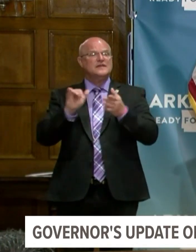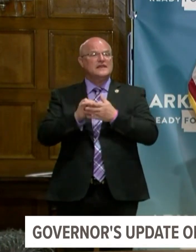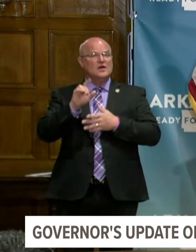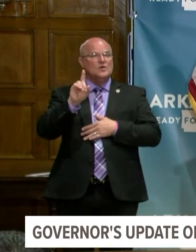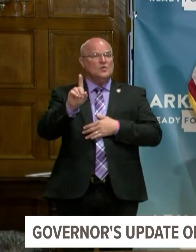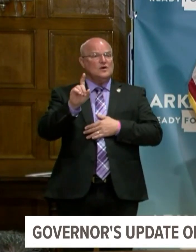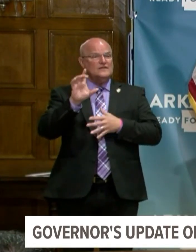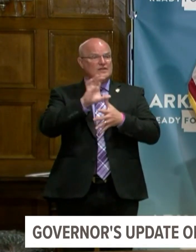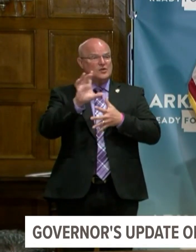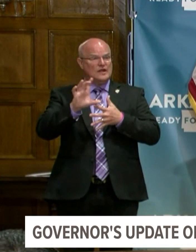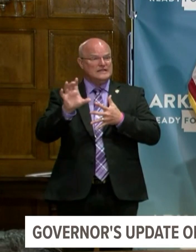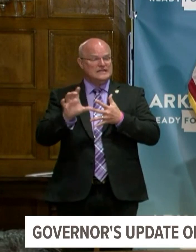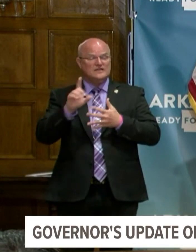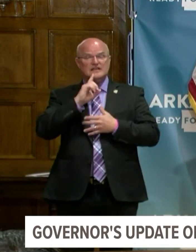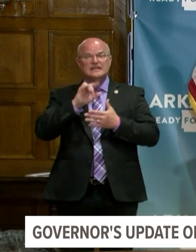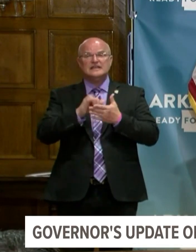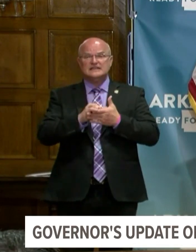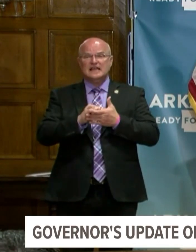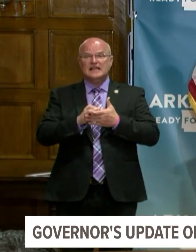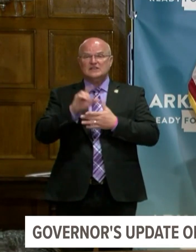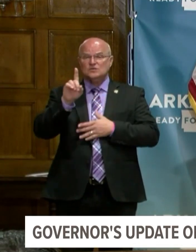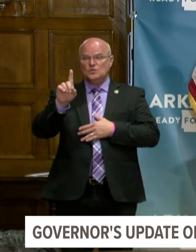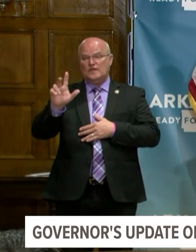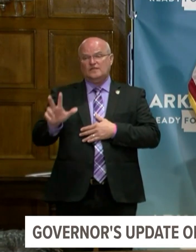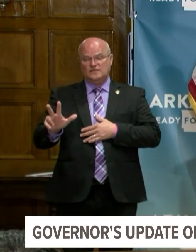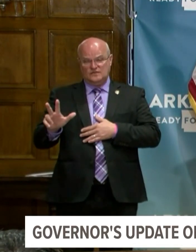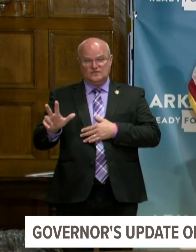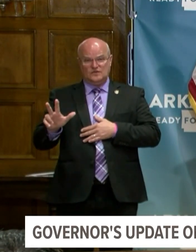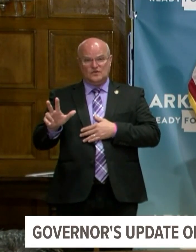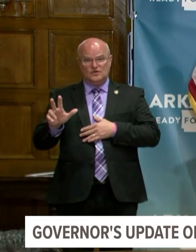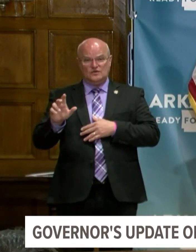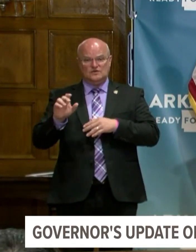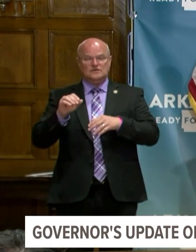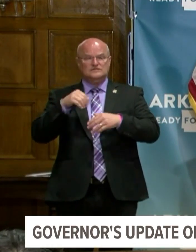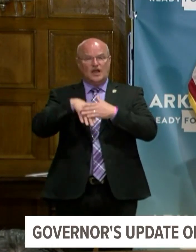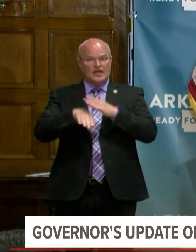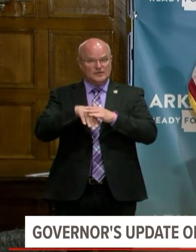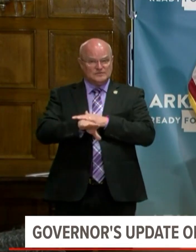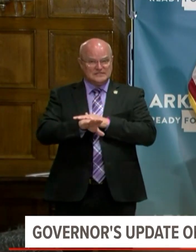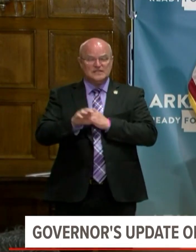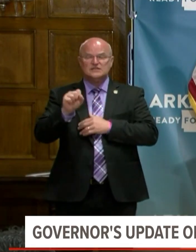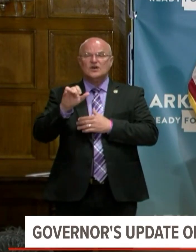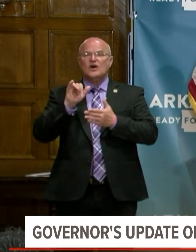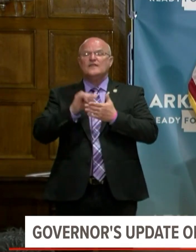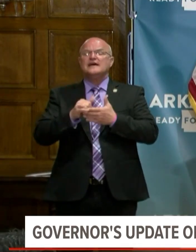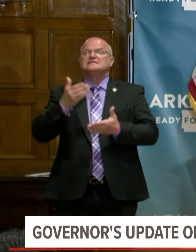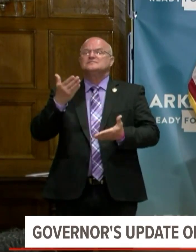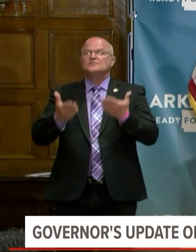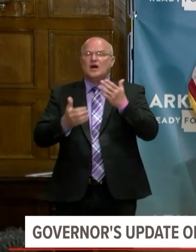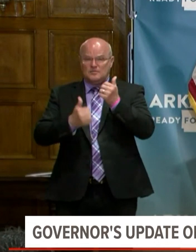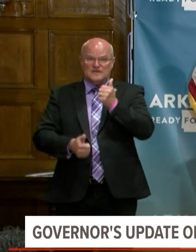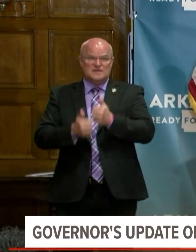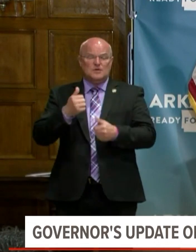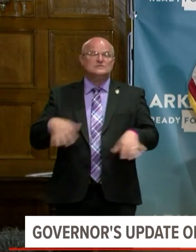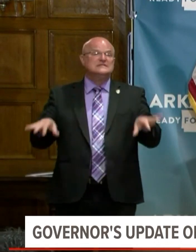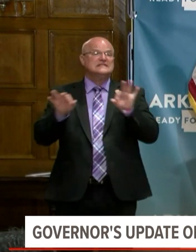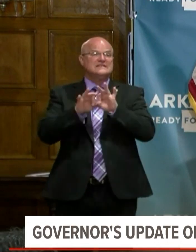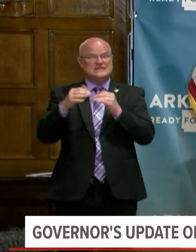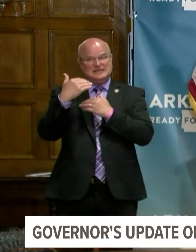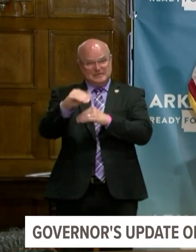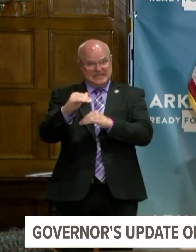that one of the criteria is that it's 1/3 occupancy. And so that's probably the most